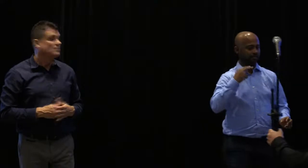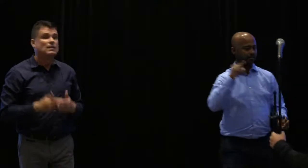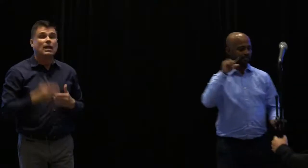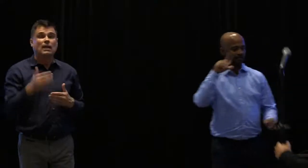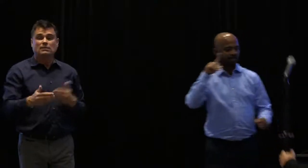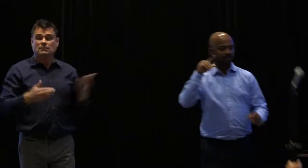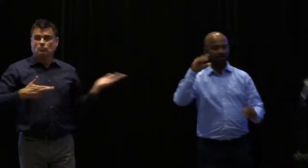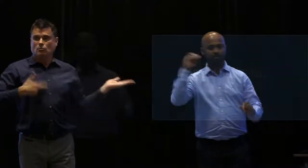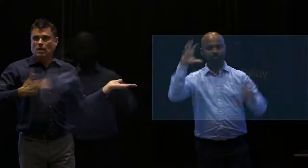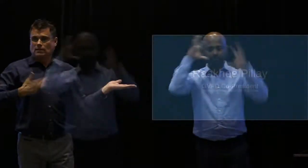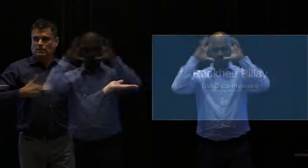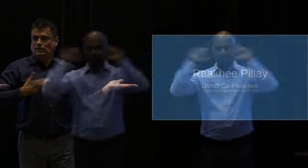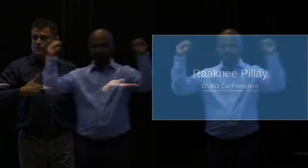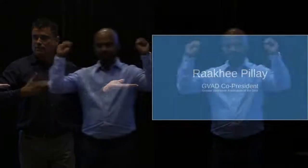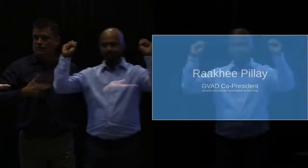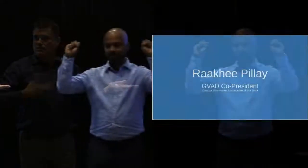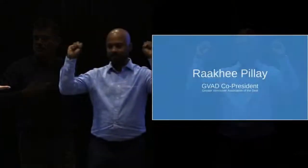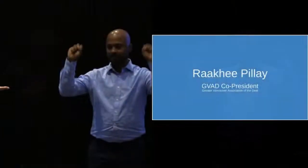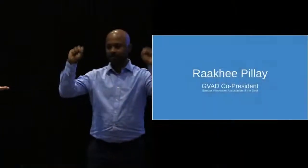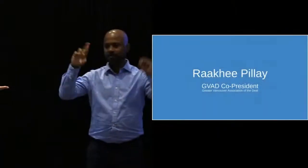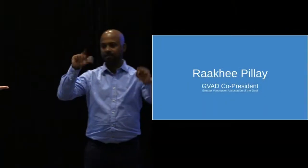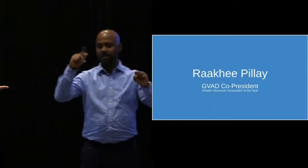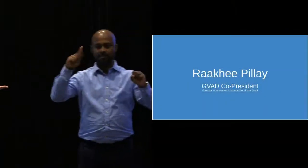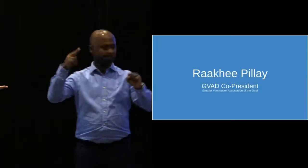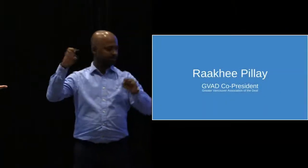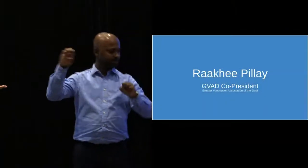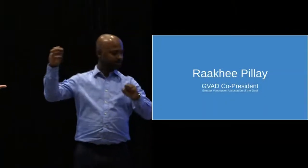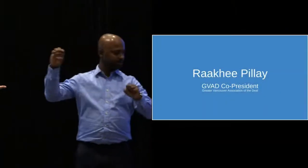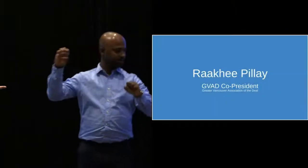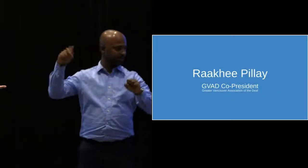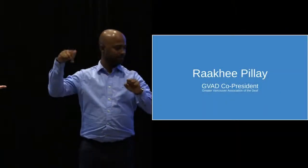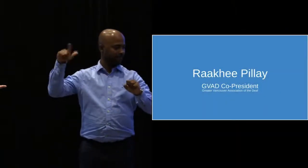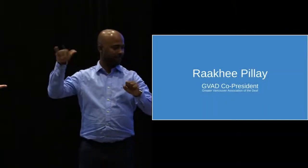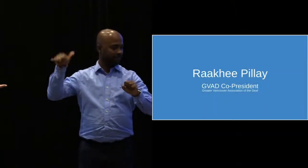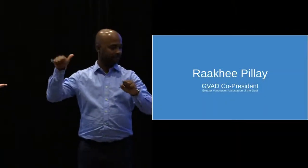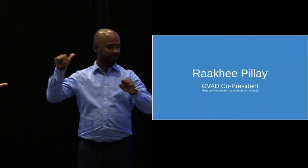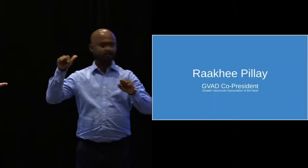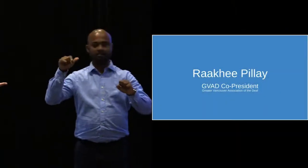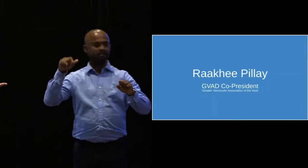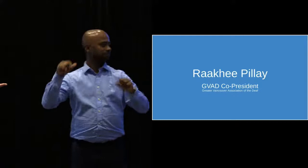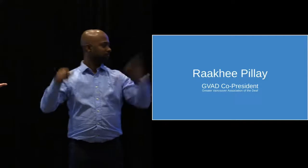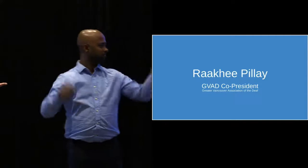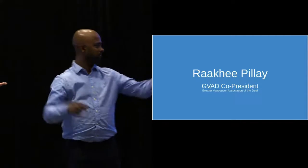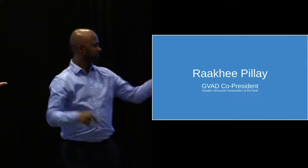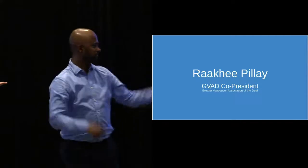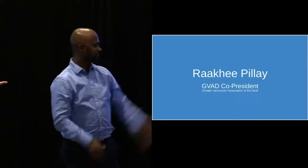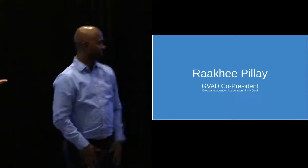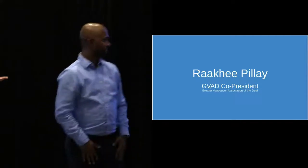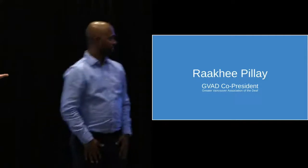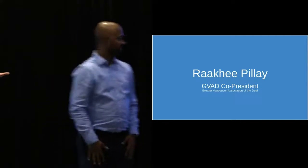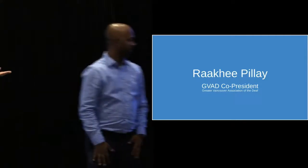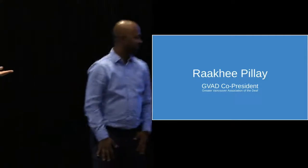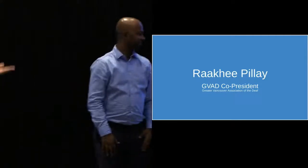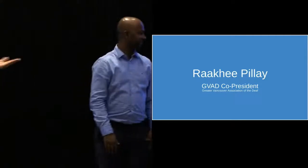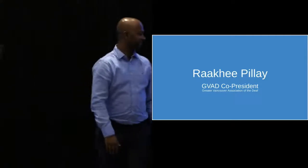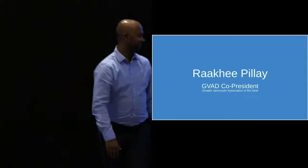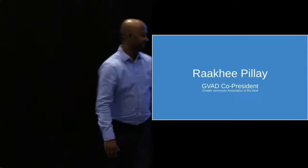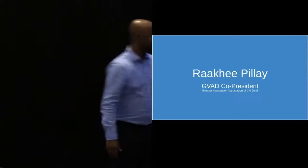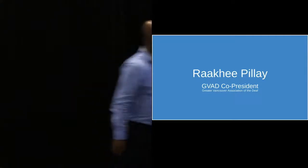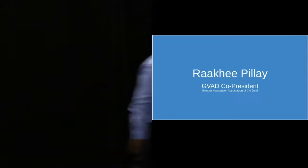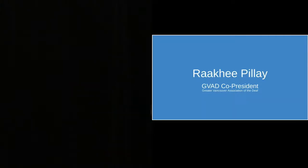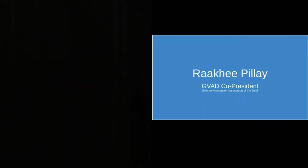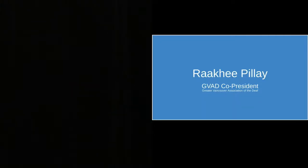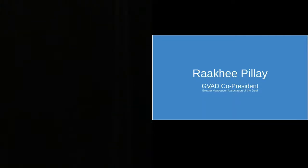Recky, GBAD president, if we can get you to come to the stage.